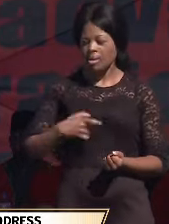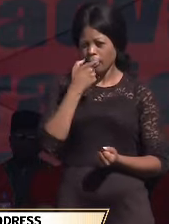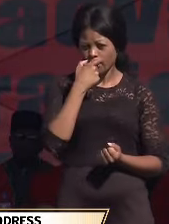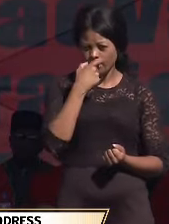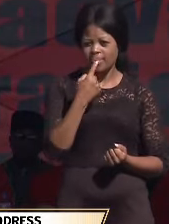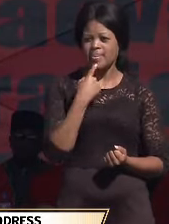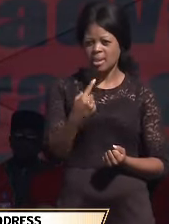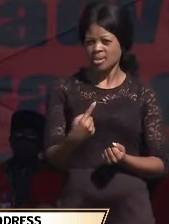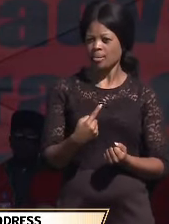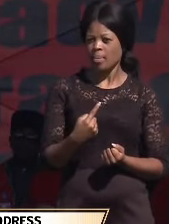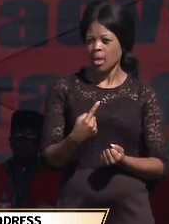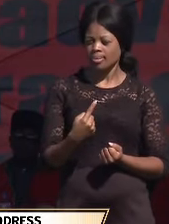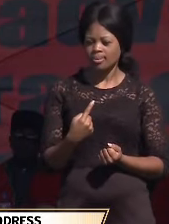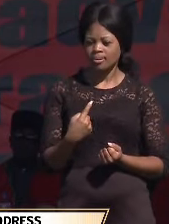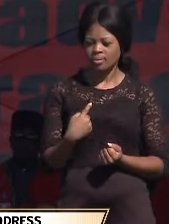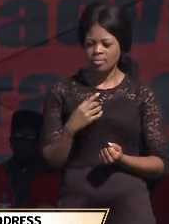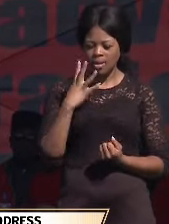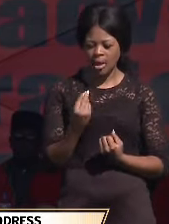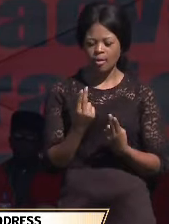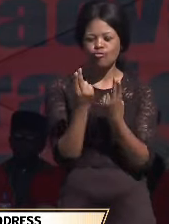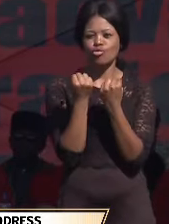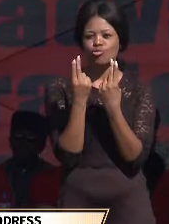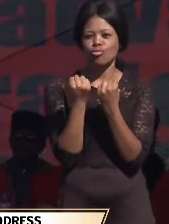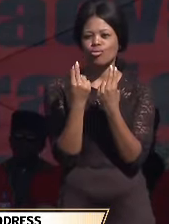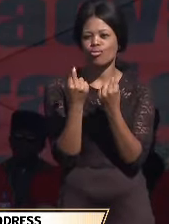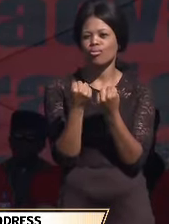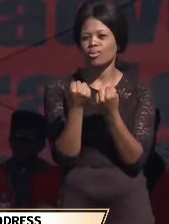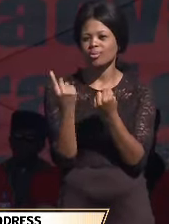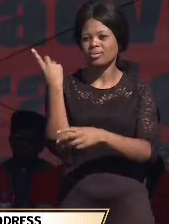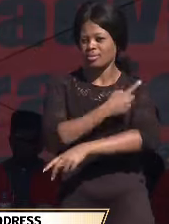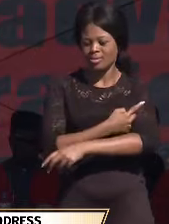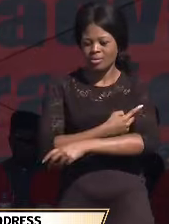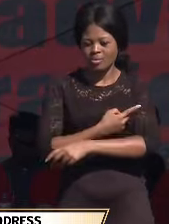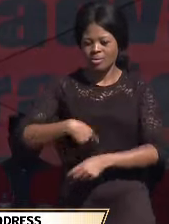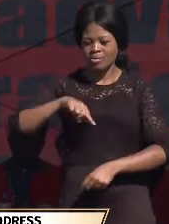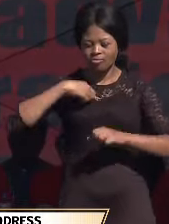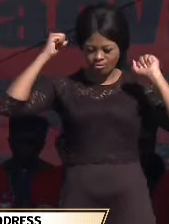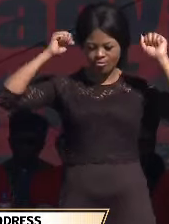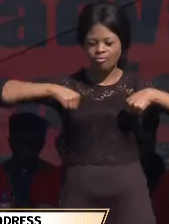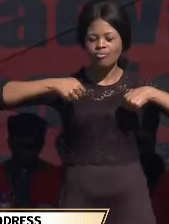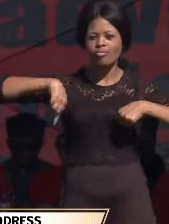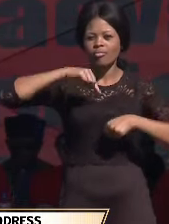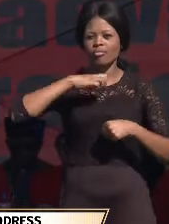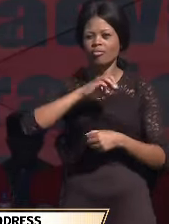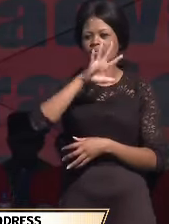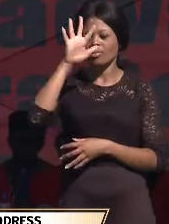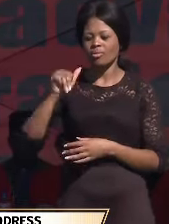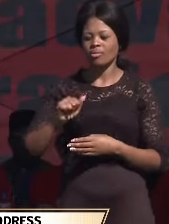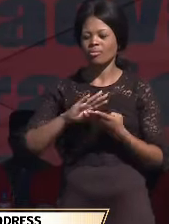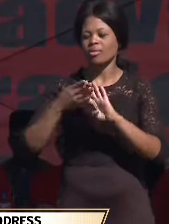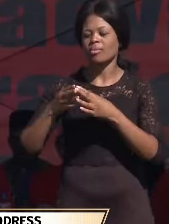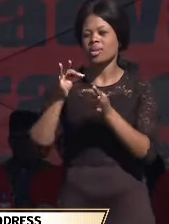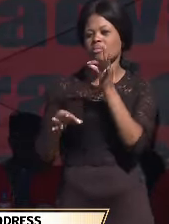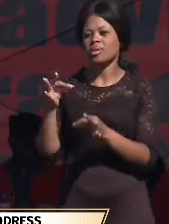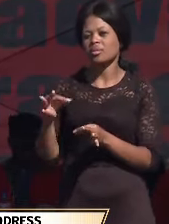Ramaphosa uthi, there is a new dawn. We agree as the South African Communist